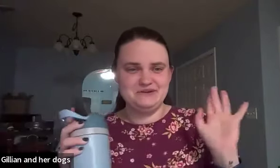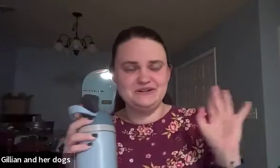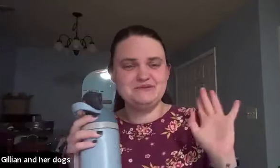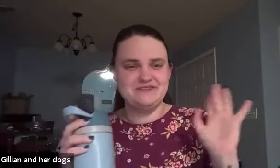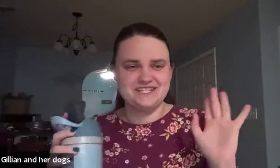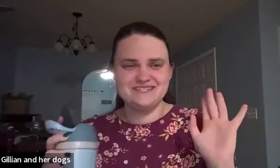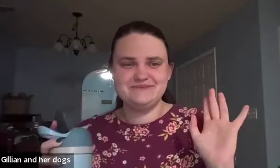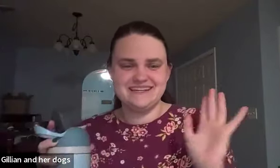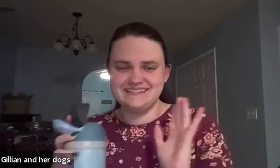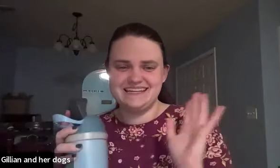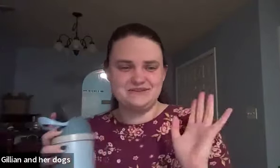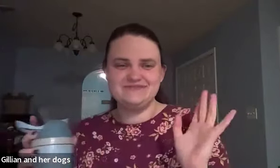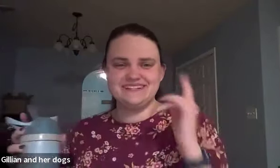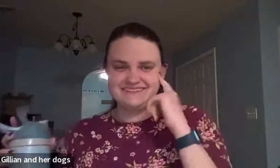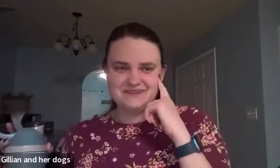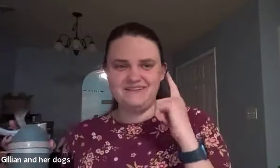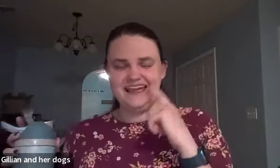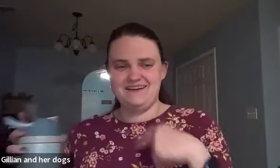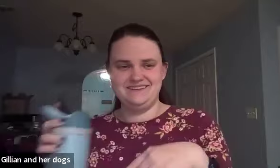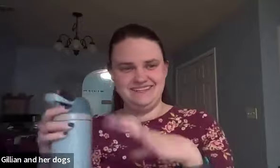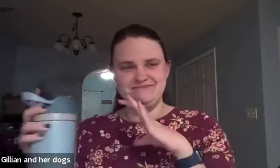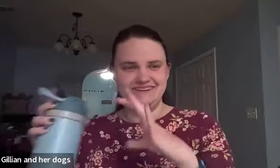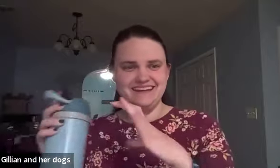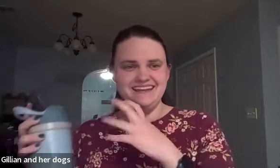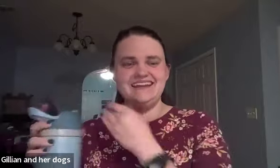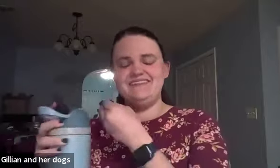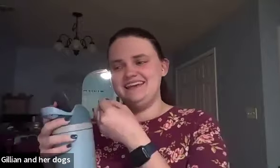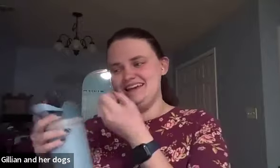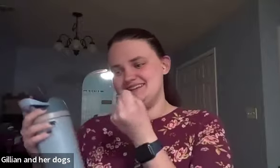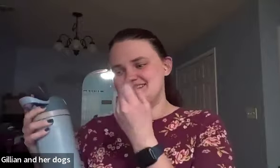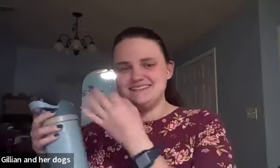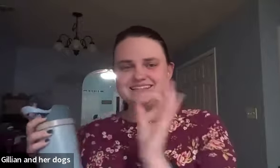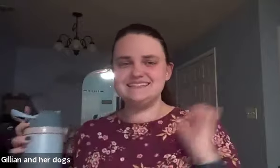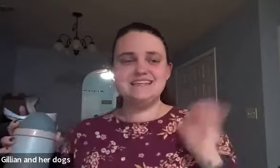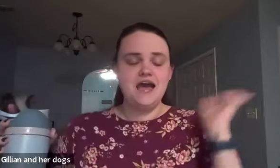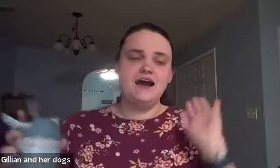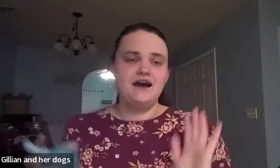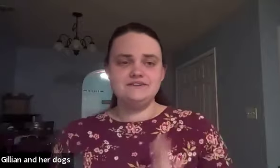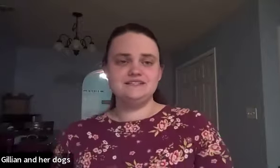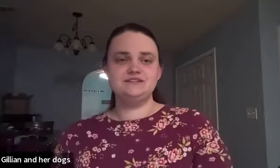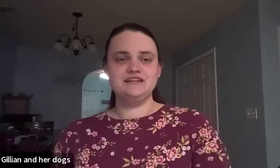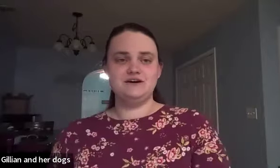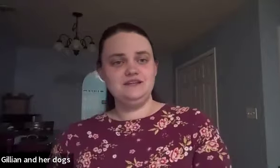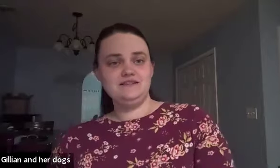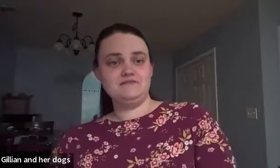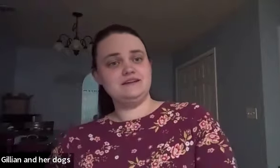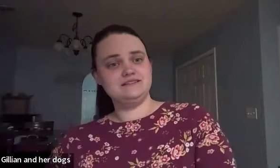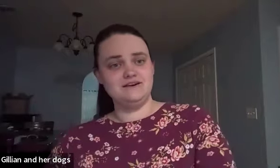people in new professions because it's always fun to think about like how you would communicate and like sign sentences. Obviously, you can tell I really love